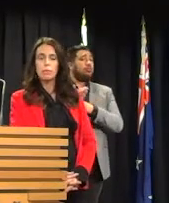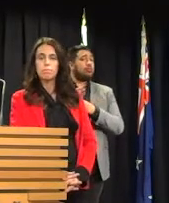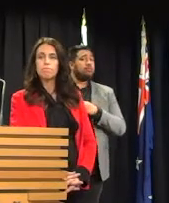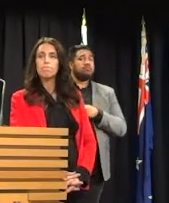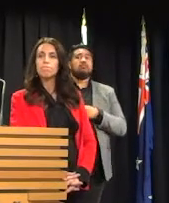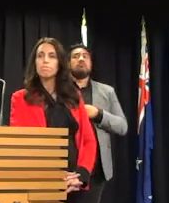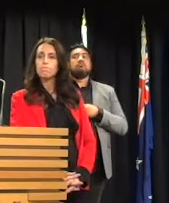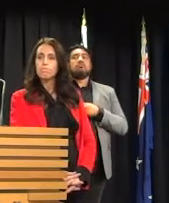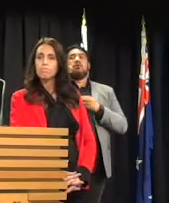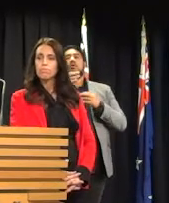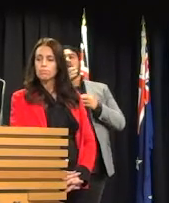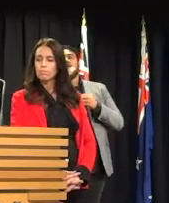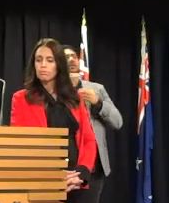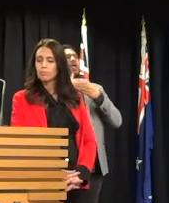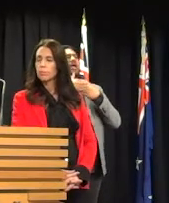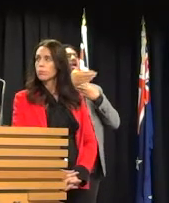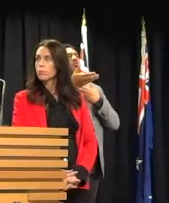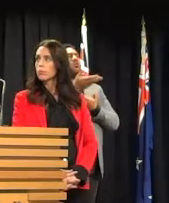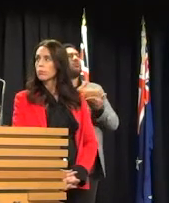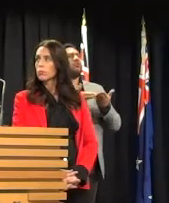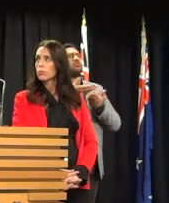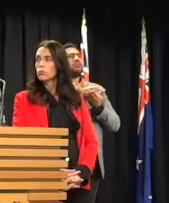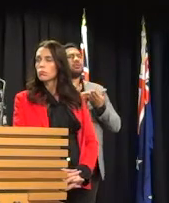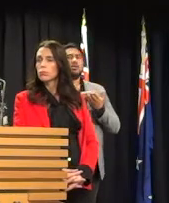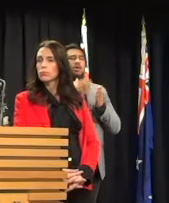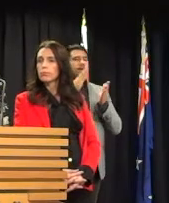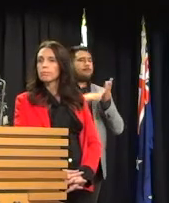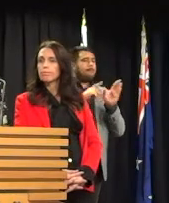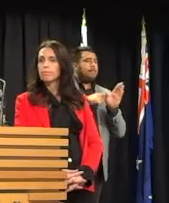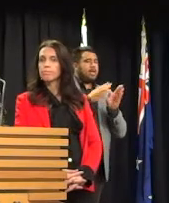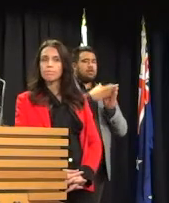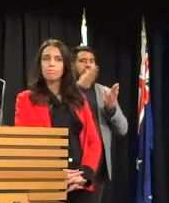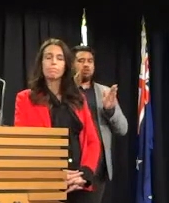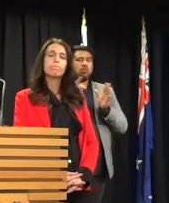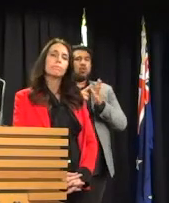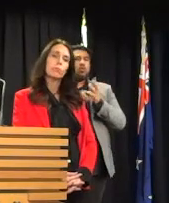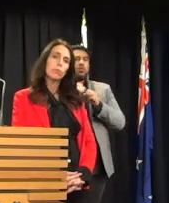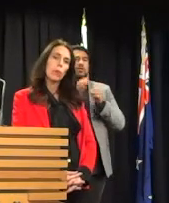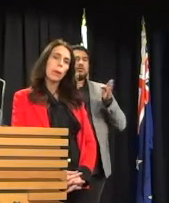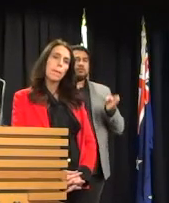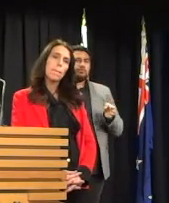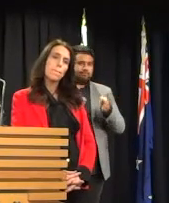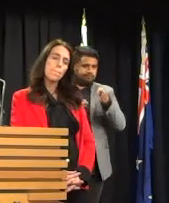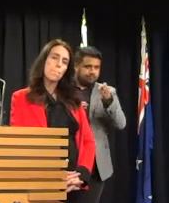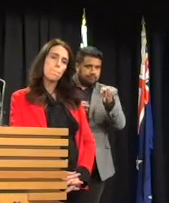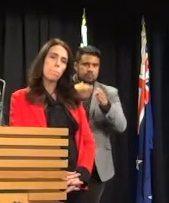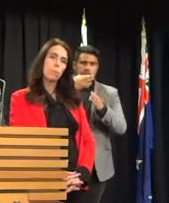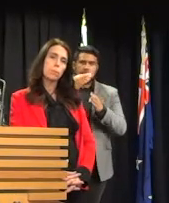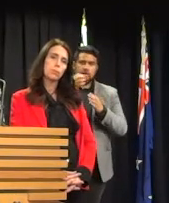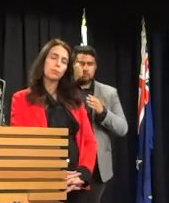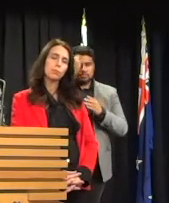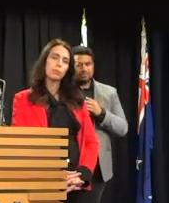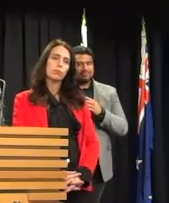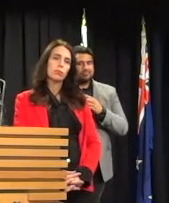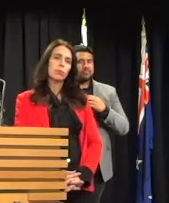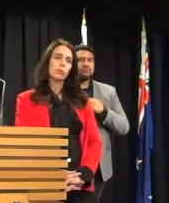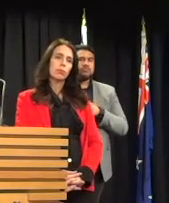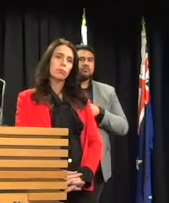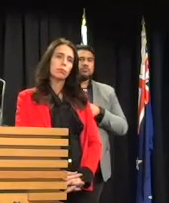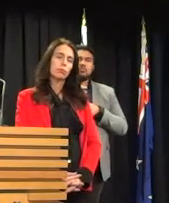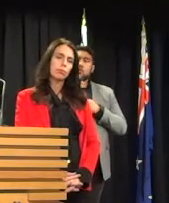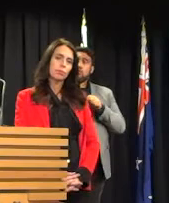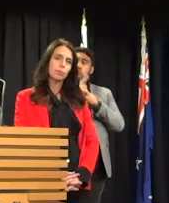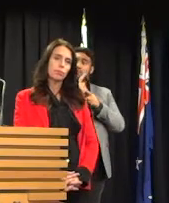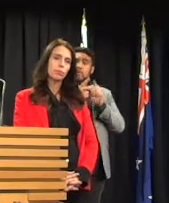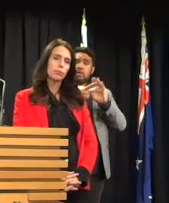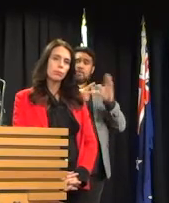long is consultation going to take? From May to August. And can we just, I guess, clarify, we're talking about the